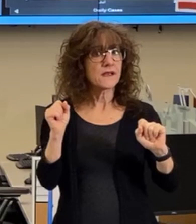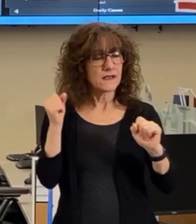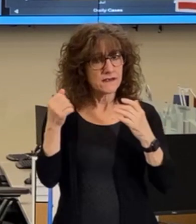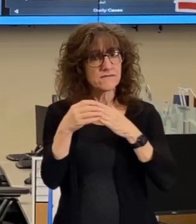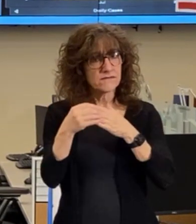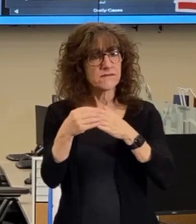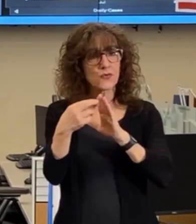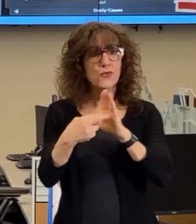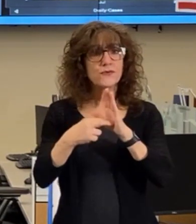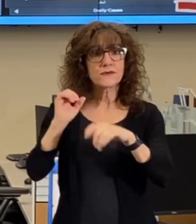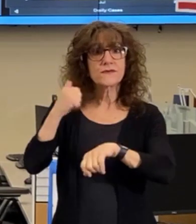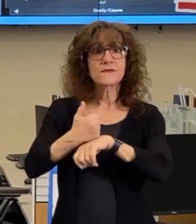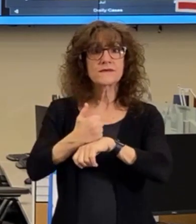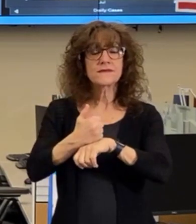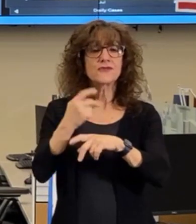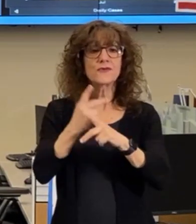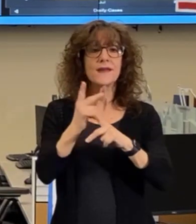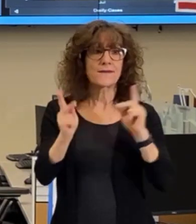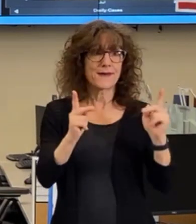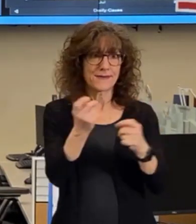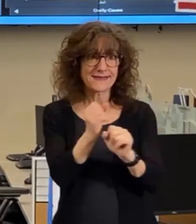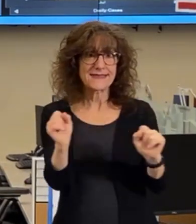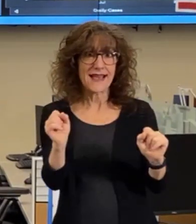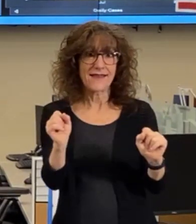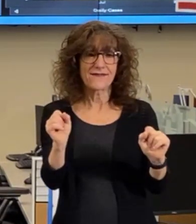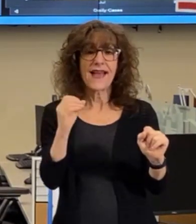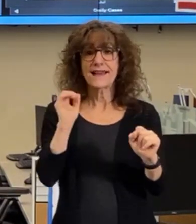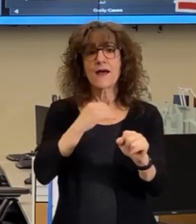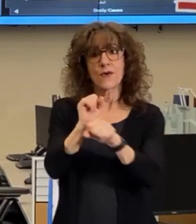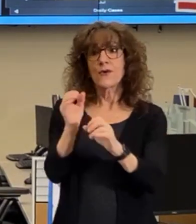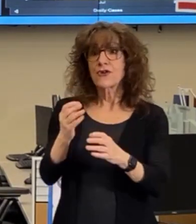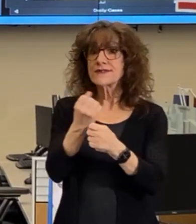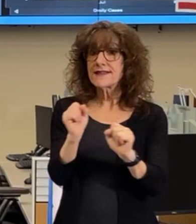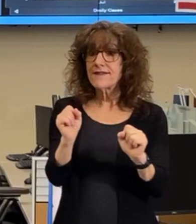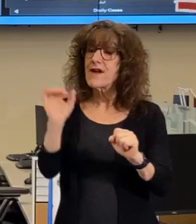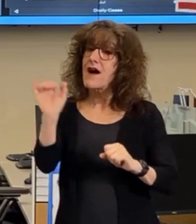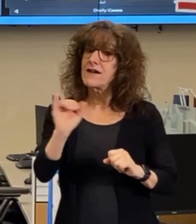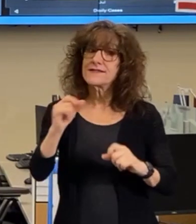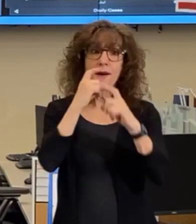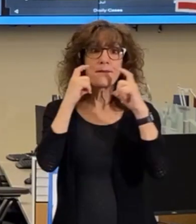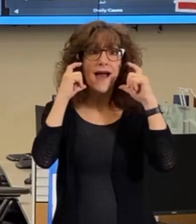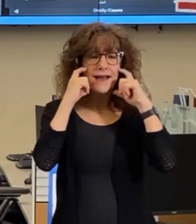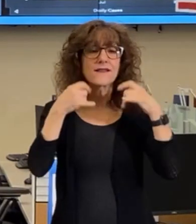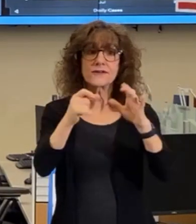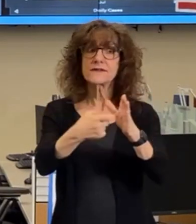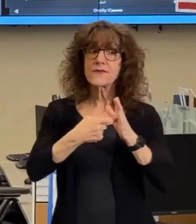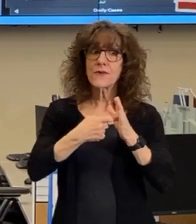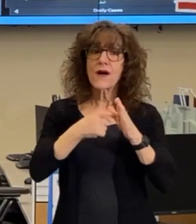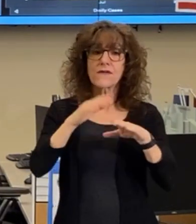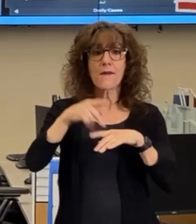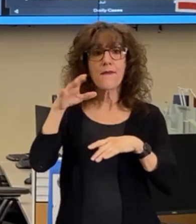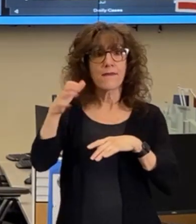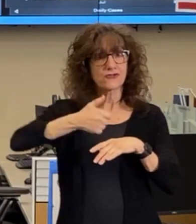guidelines we have put in place to keep our residents safe and our employees safe. In addition, masks are still required on